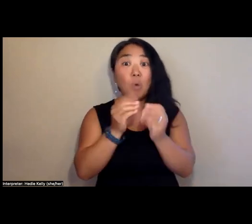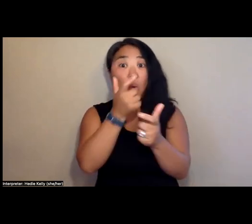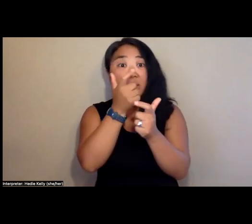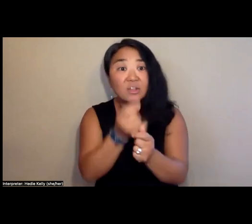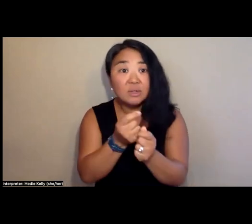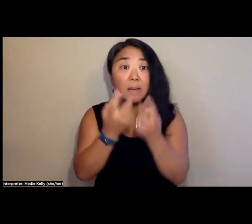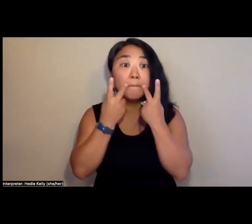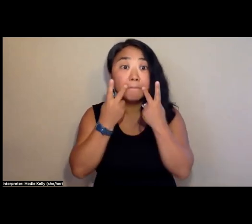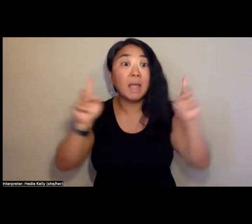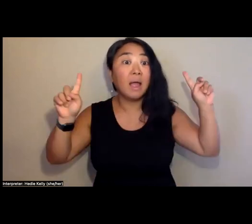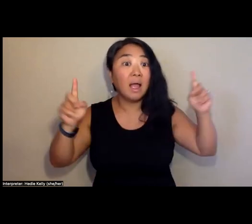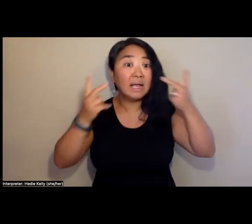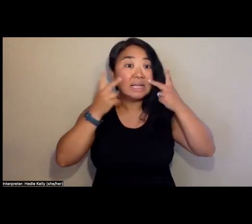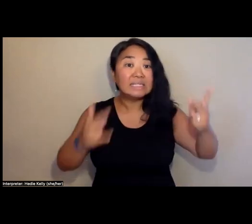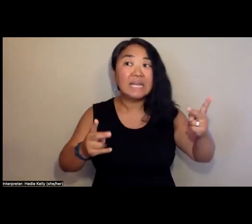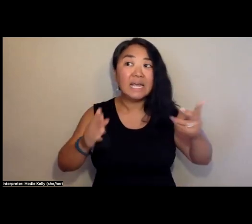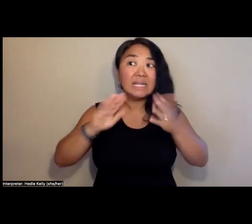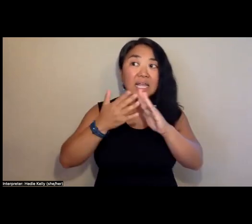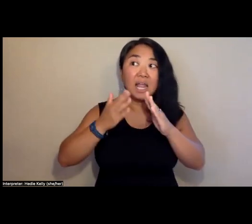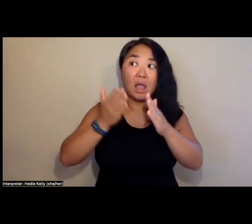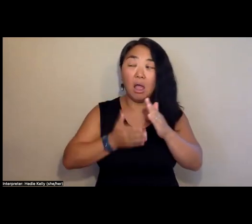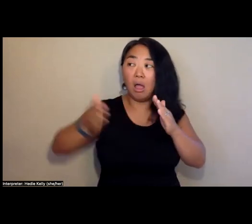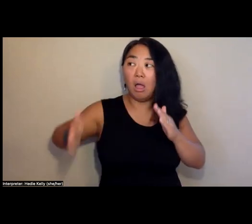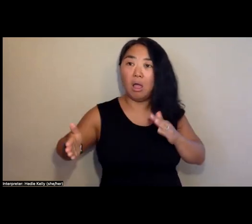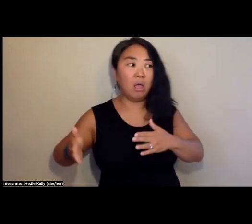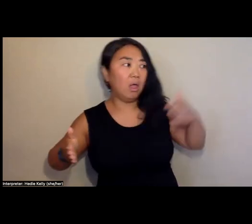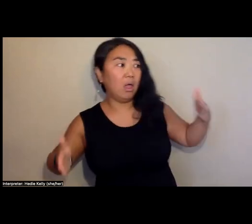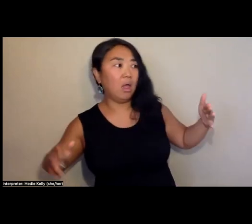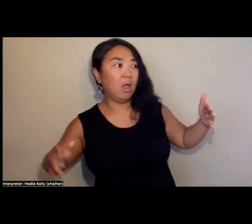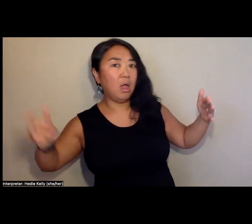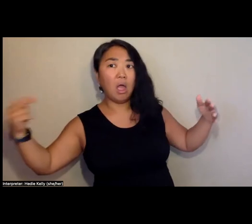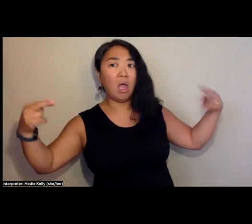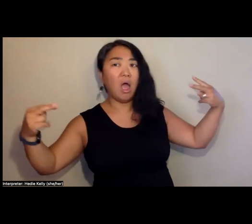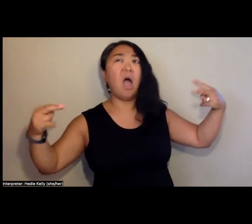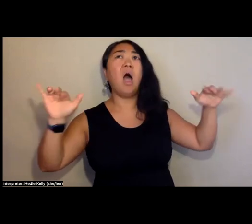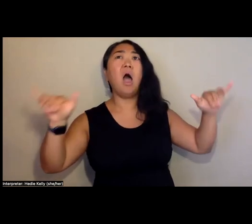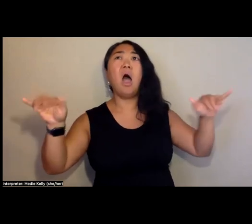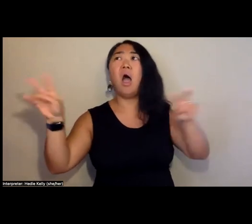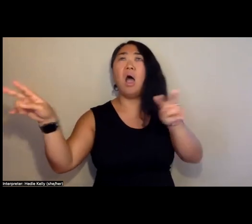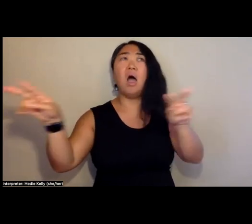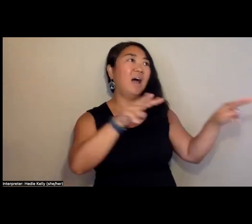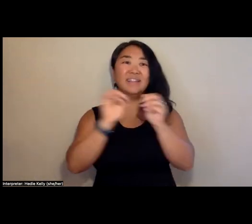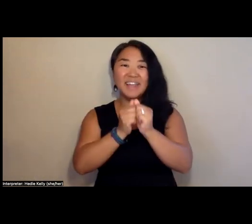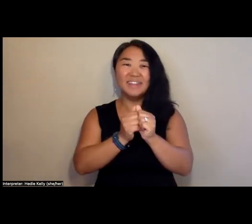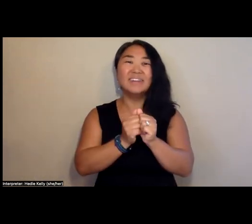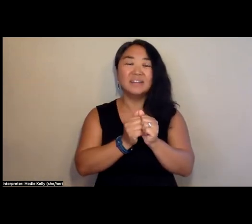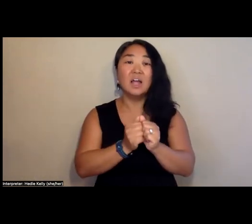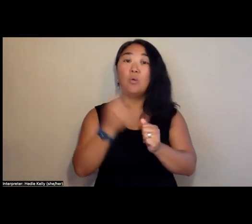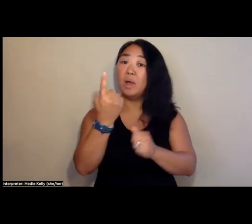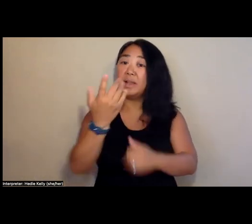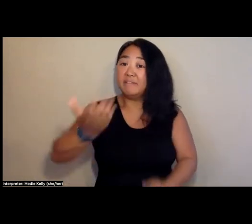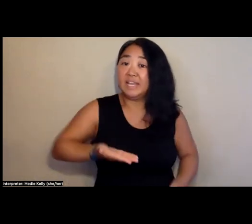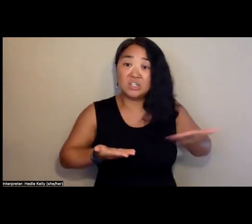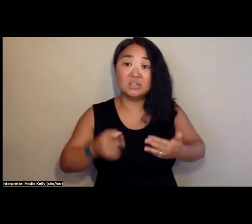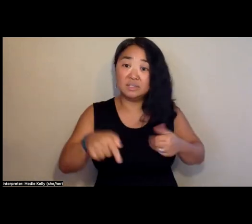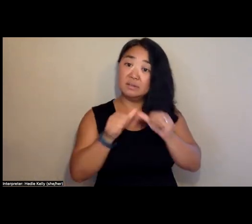city through our neighbor's eyes as we walk alongside with them. So one of my invitations as this project continues to develop is to